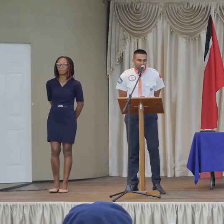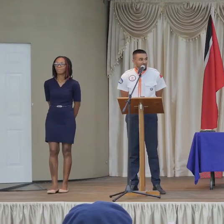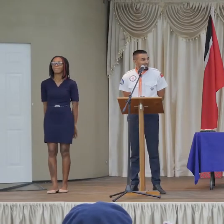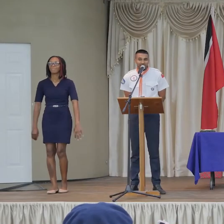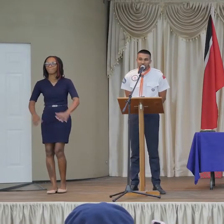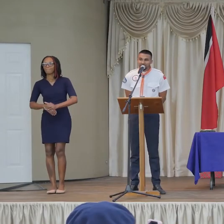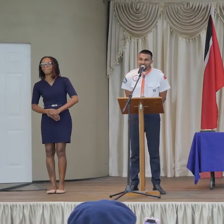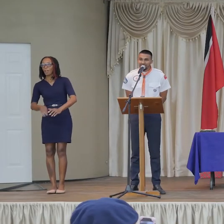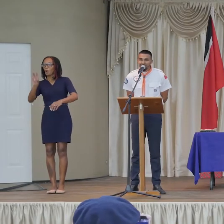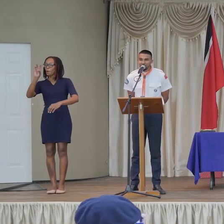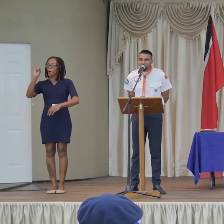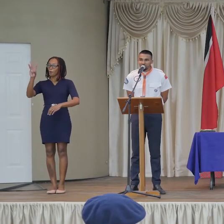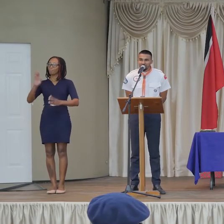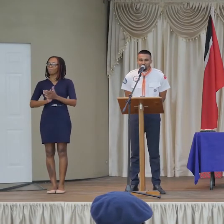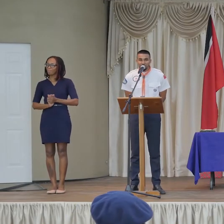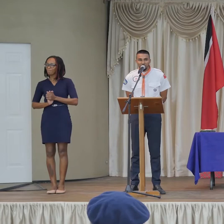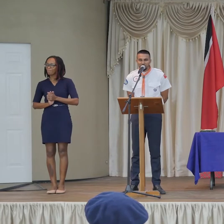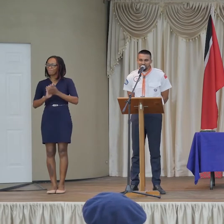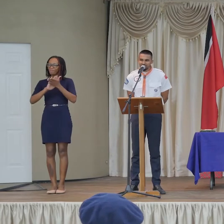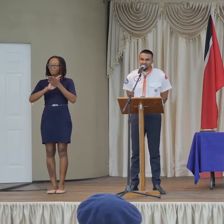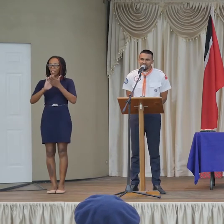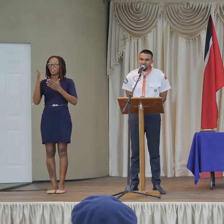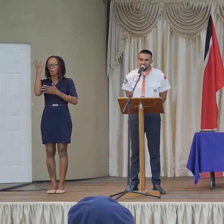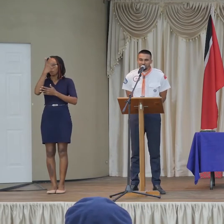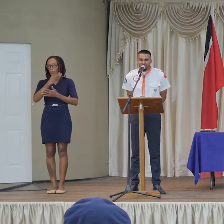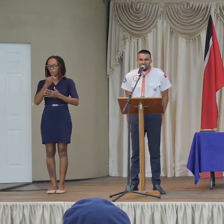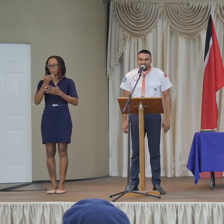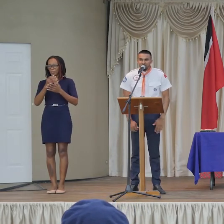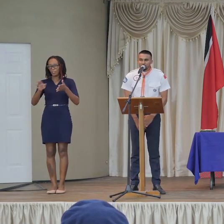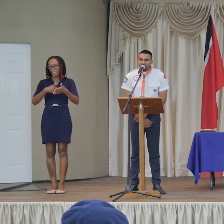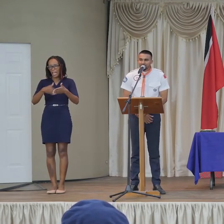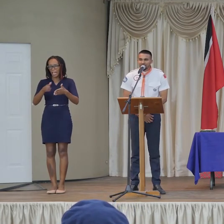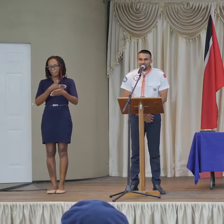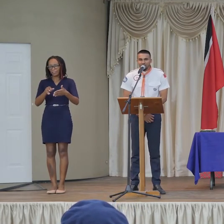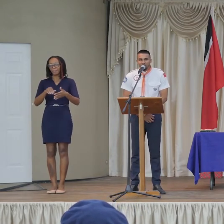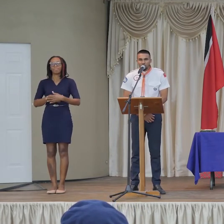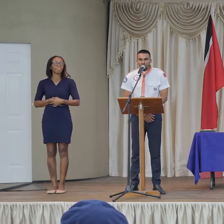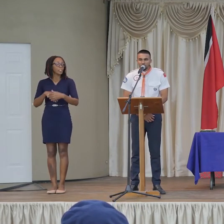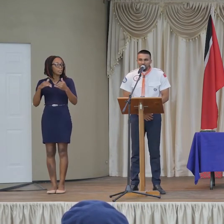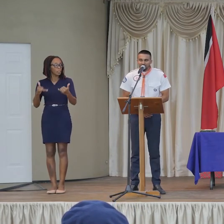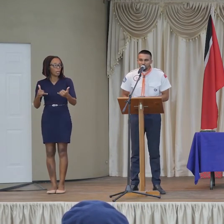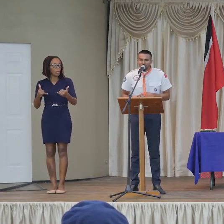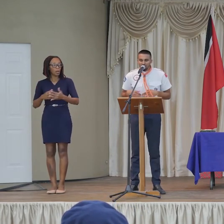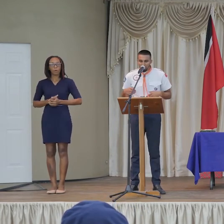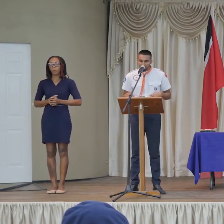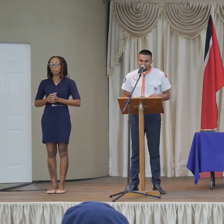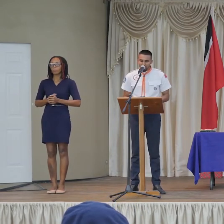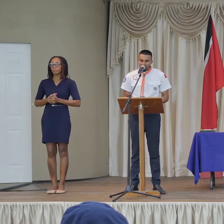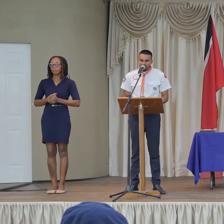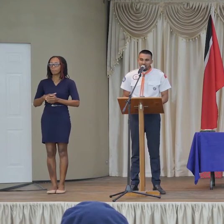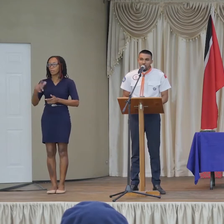Wow, that was a heartwarming performance. Thank you. So next, we would like to